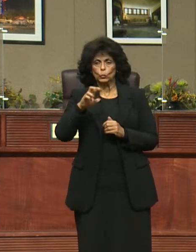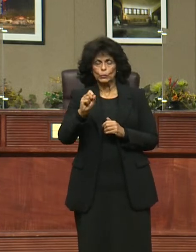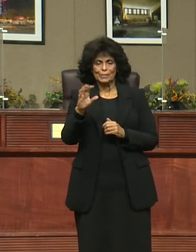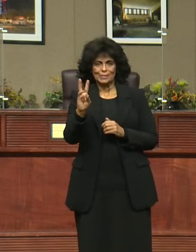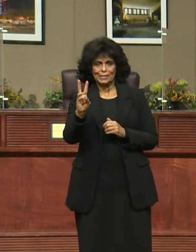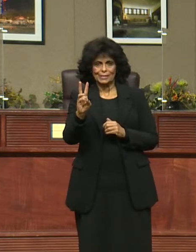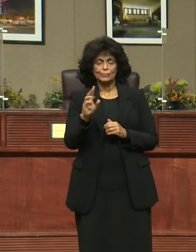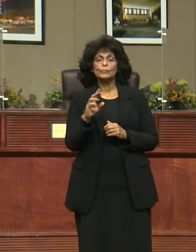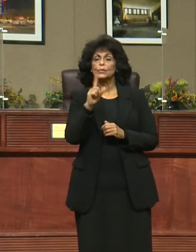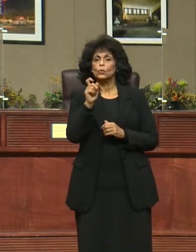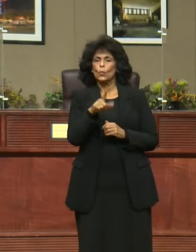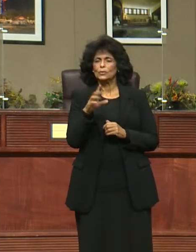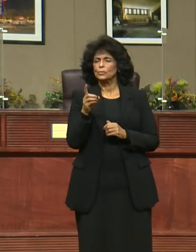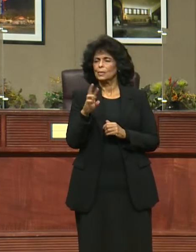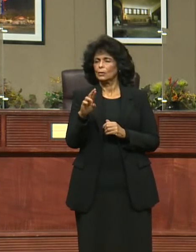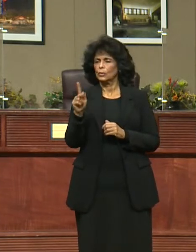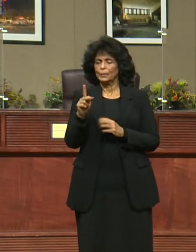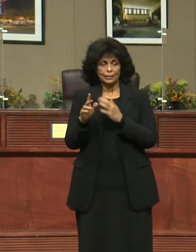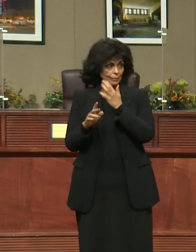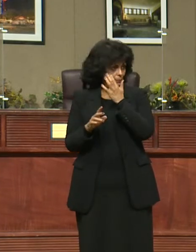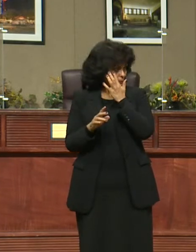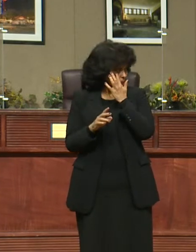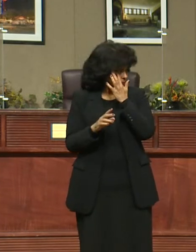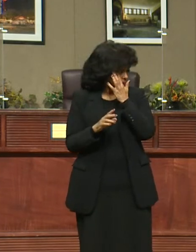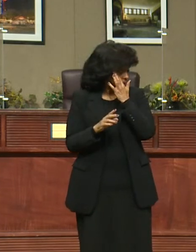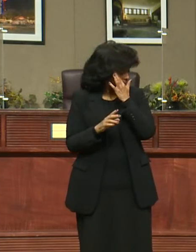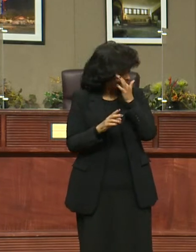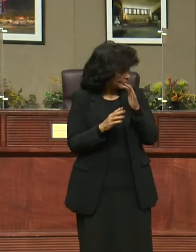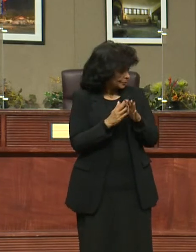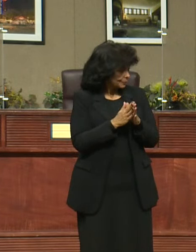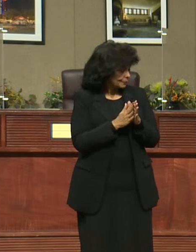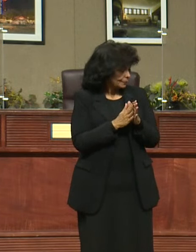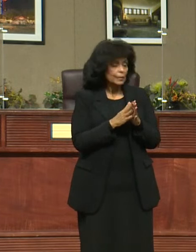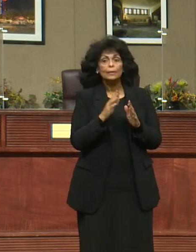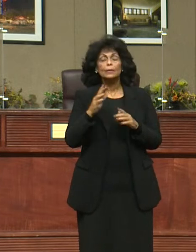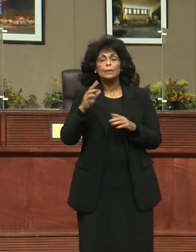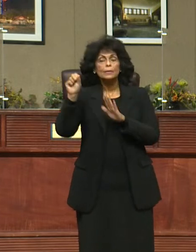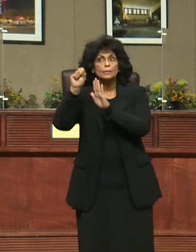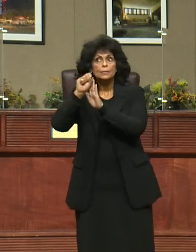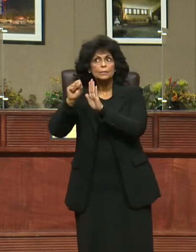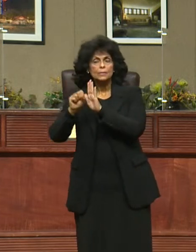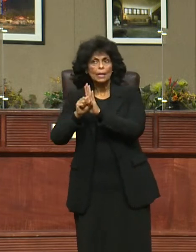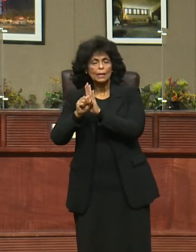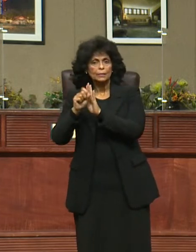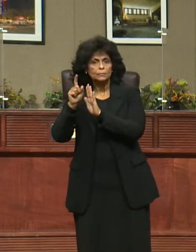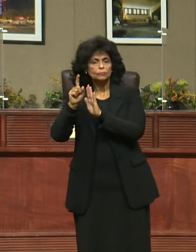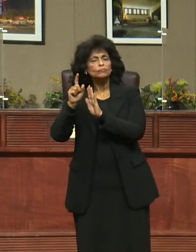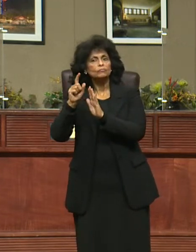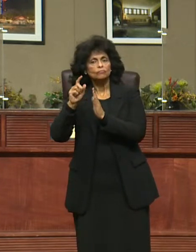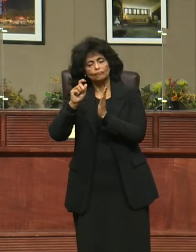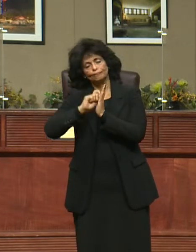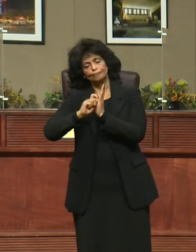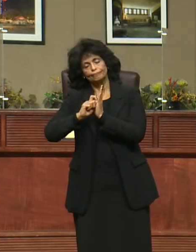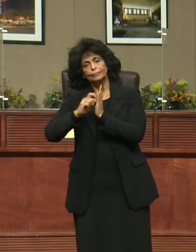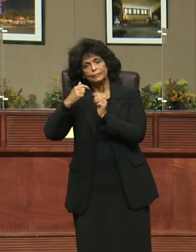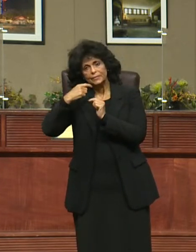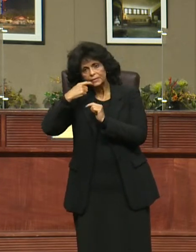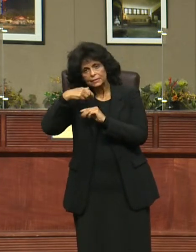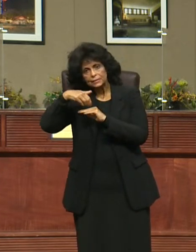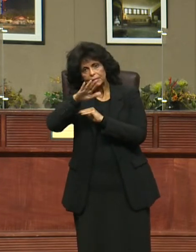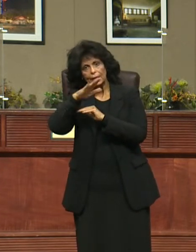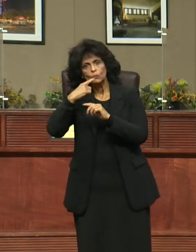Pino. Dr. Pino, there was a report that came out from the state basically indicating that they're going to